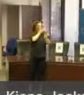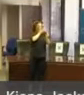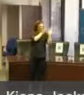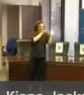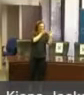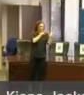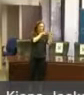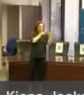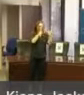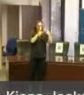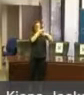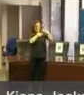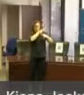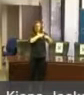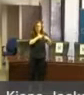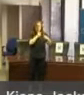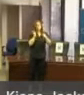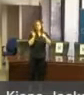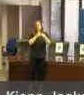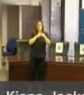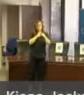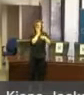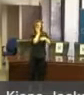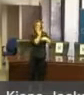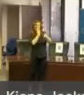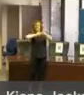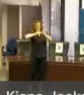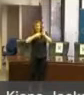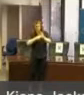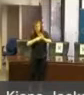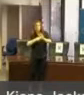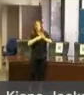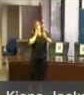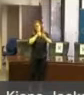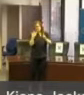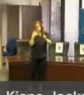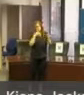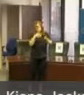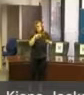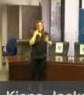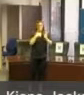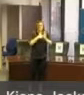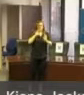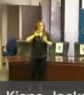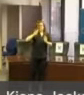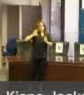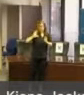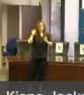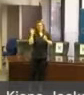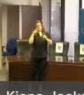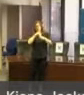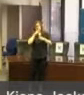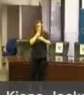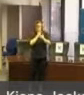are some additions to definitions to add the CDC, which of course is the U.S. Centers for Disease Control and Prevention, COVID-19